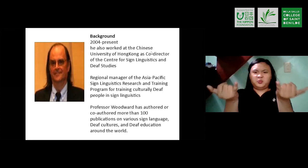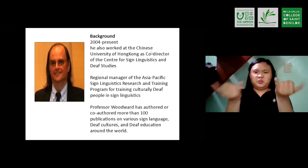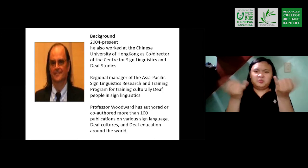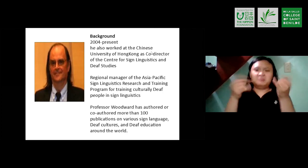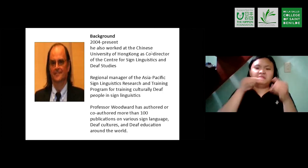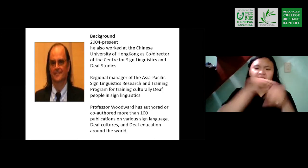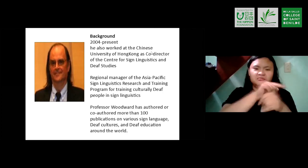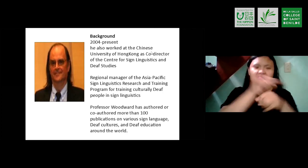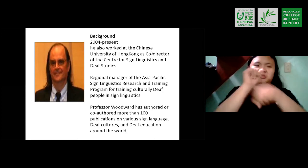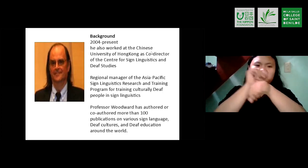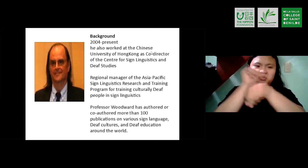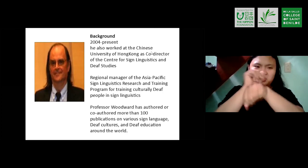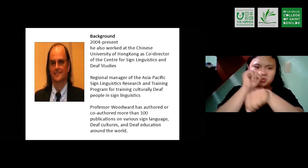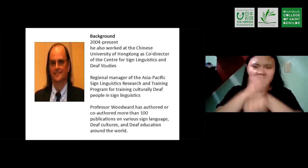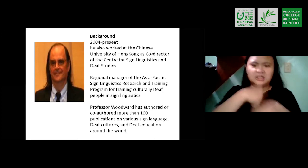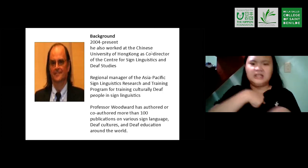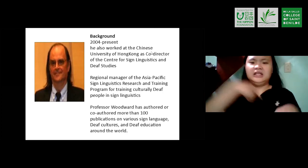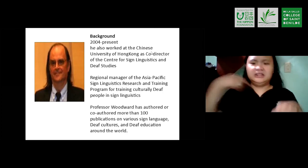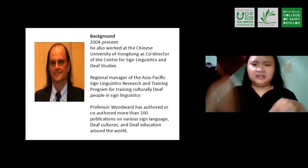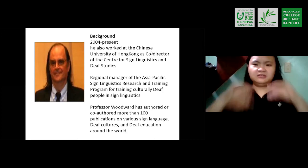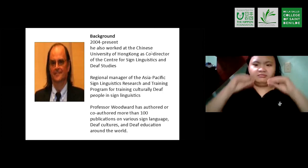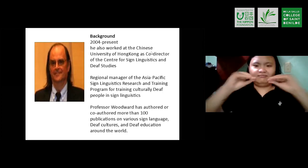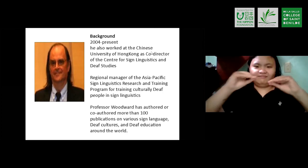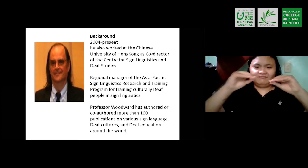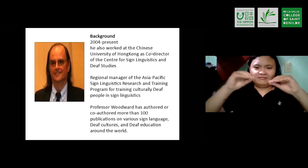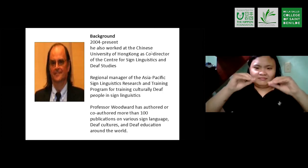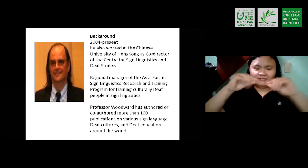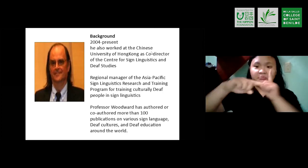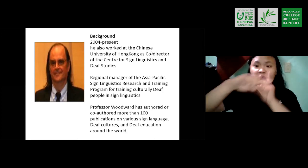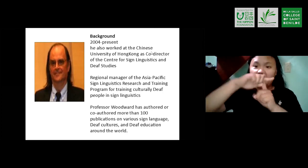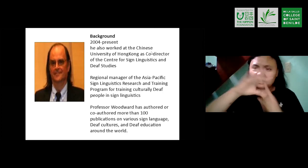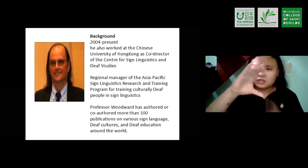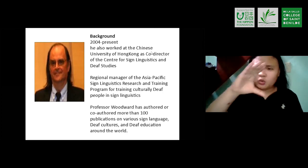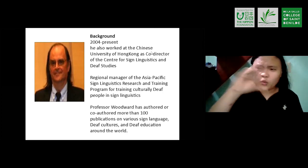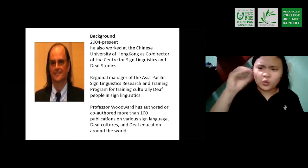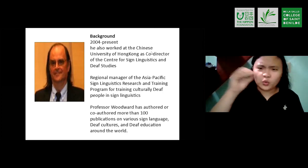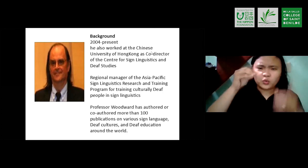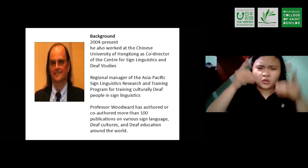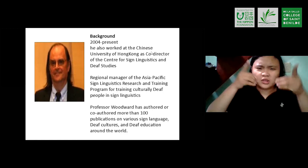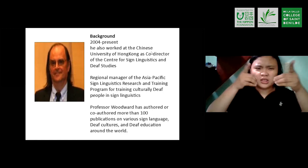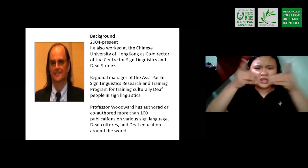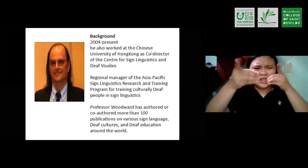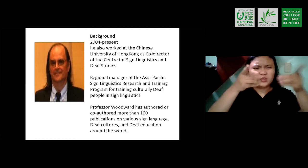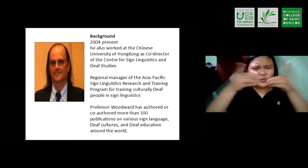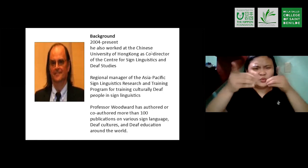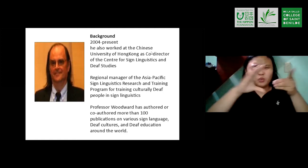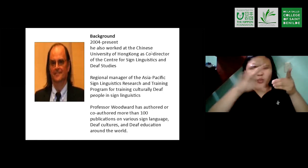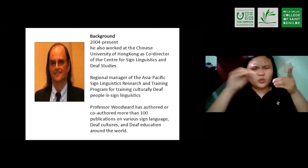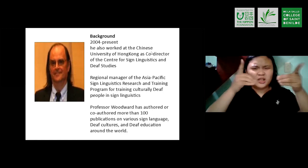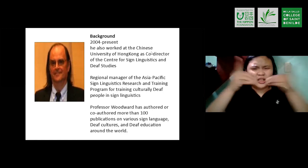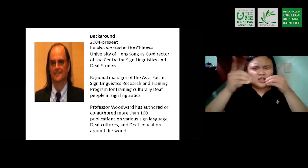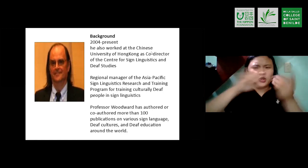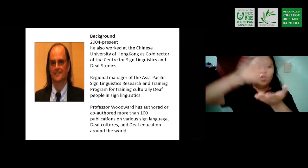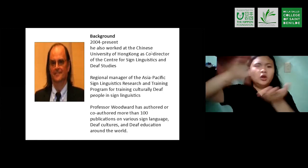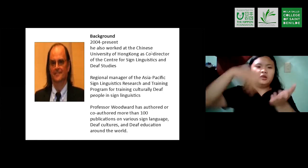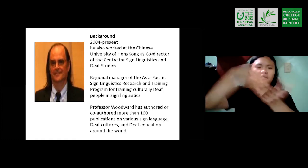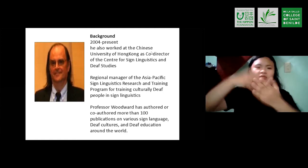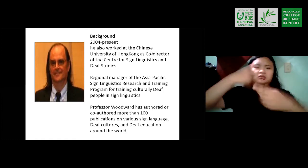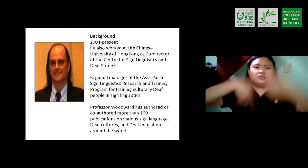In 2004 till now, he has worked in China as